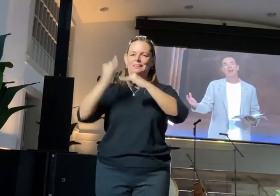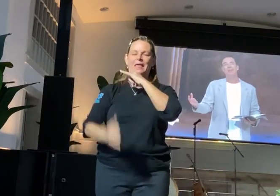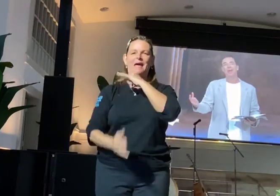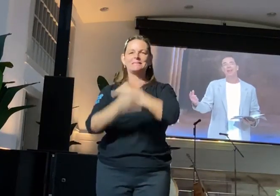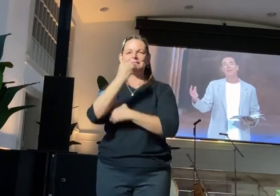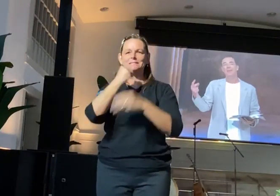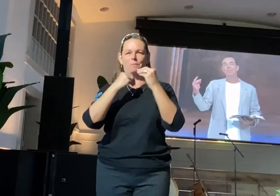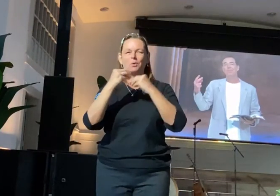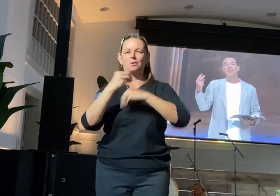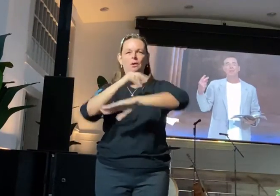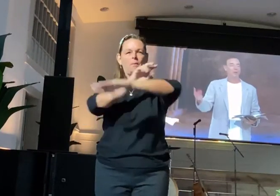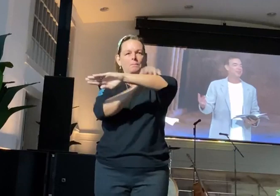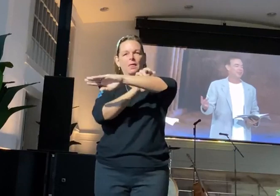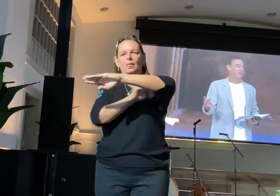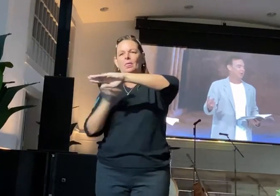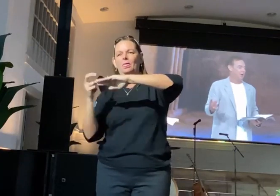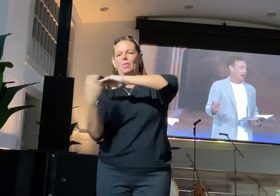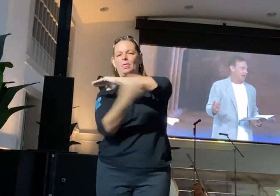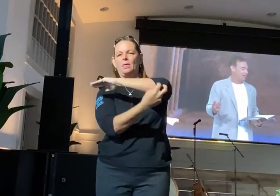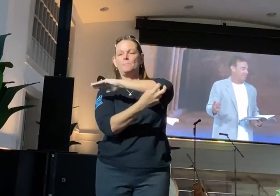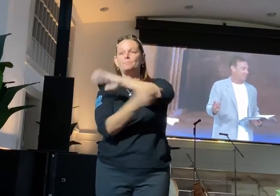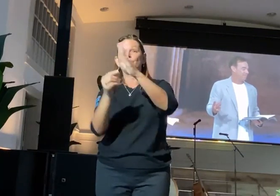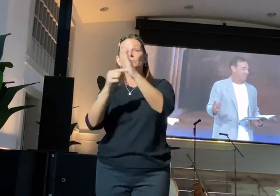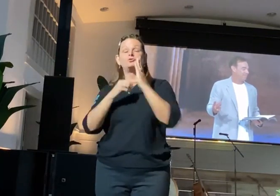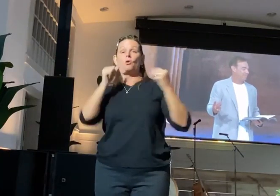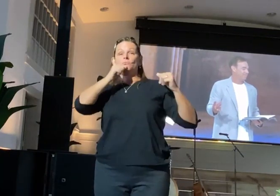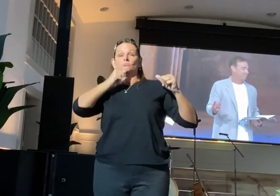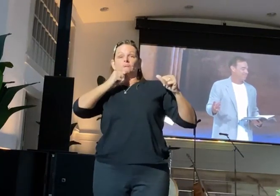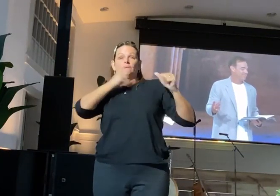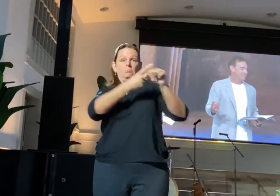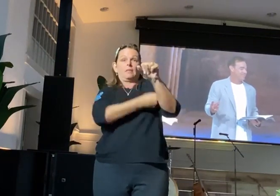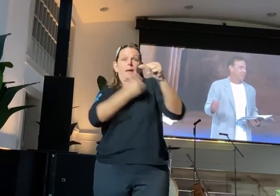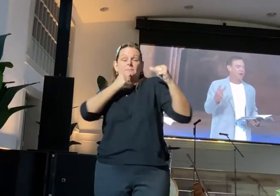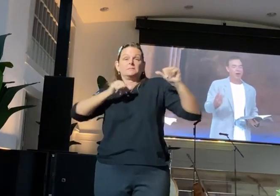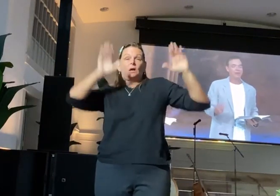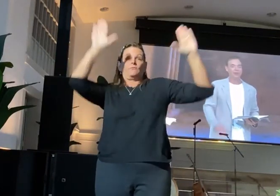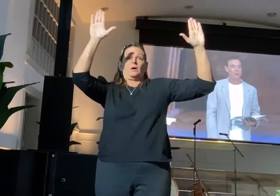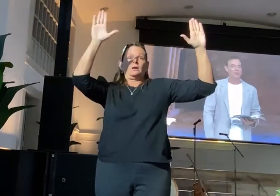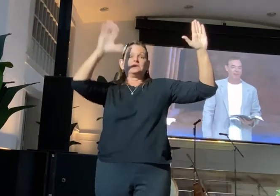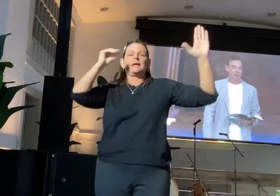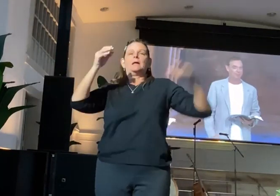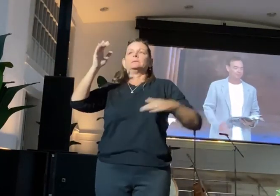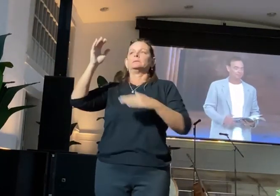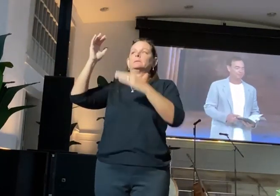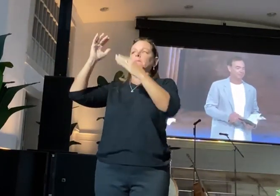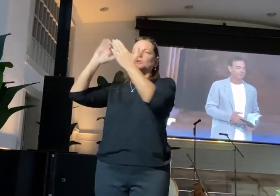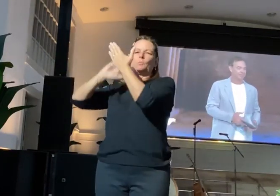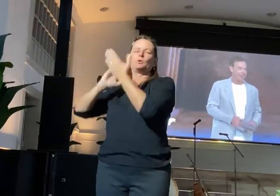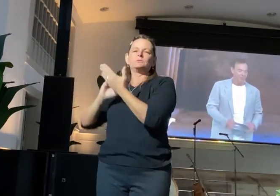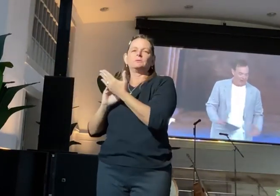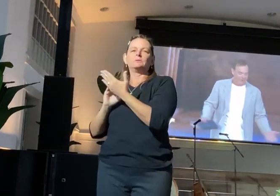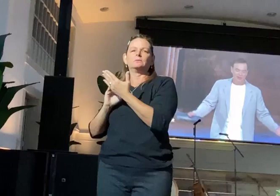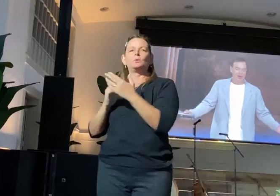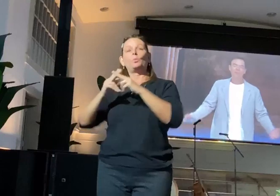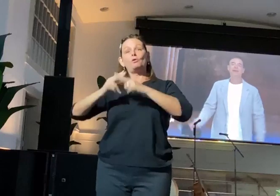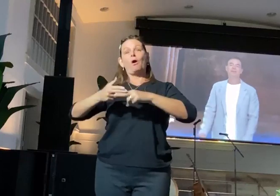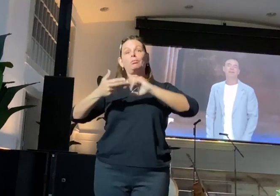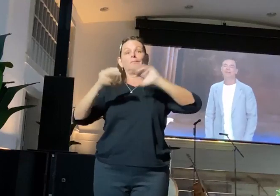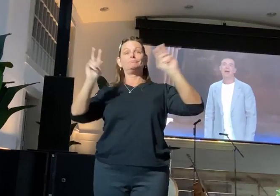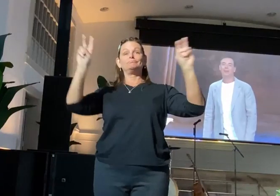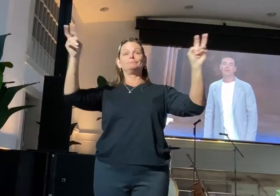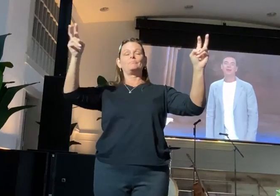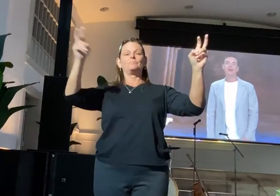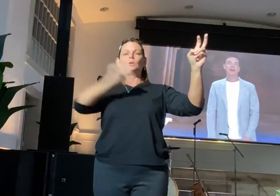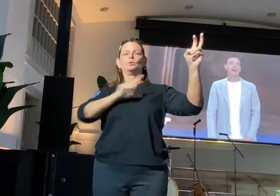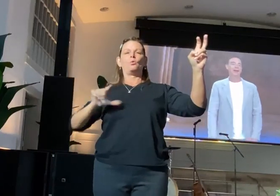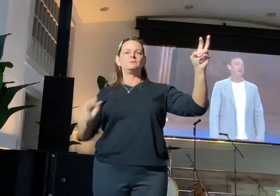sacrifice of a lamb and the mercy of our God. We call it the Lord's Supper. And we have shared many,